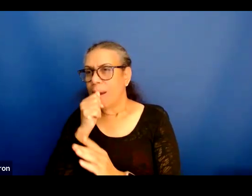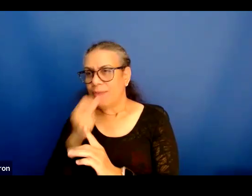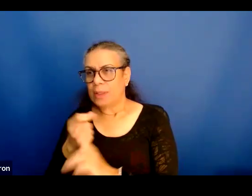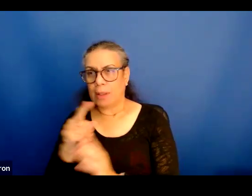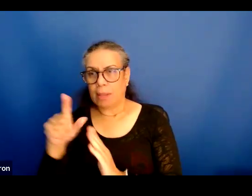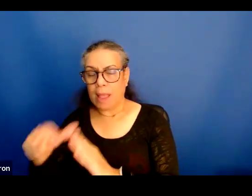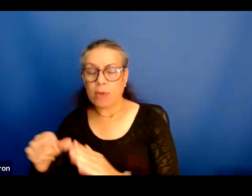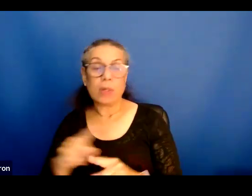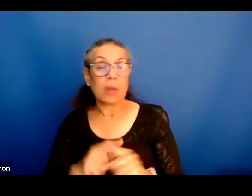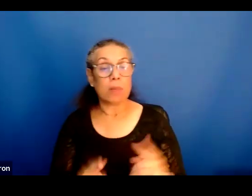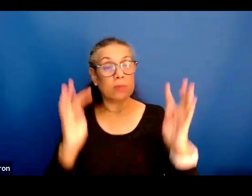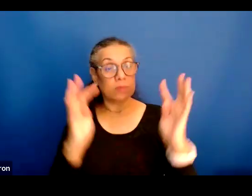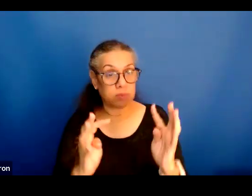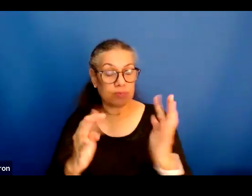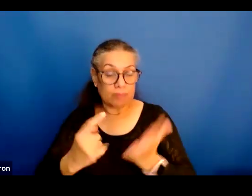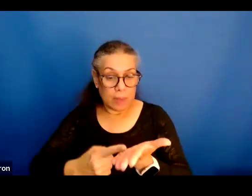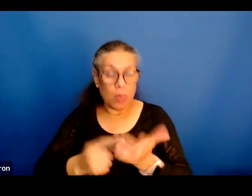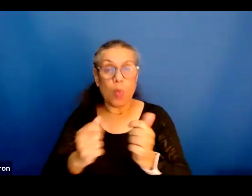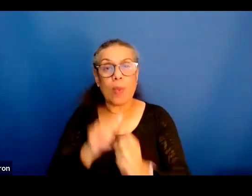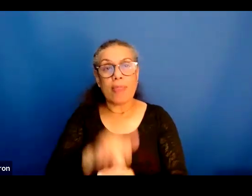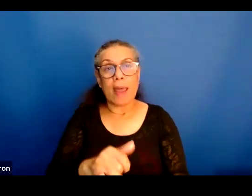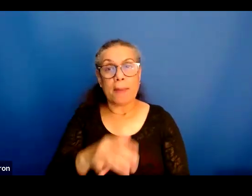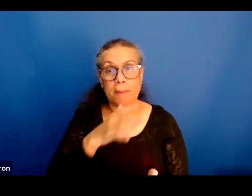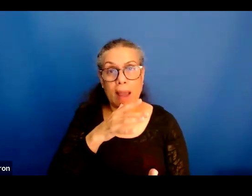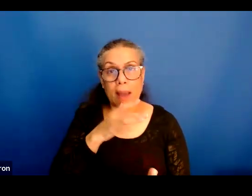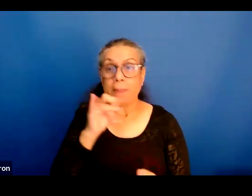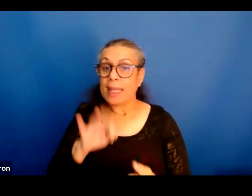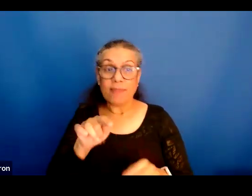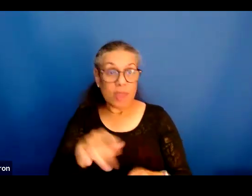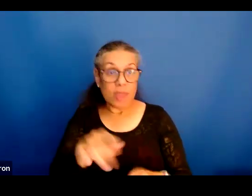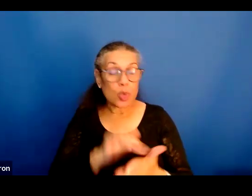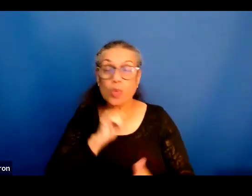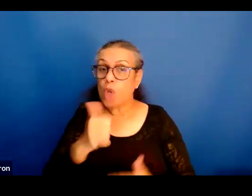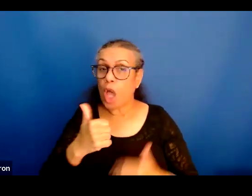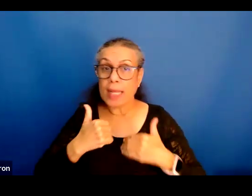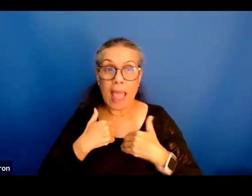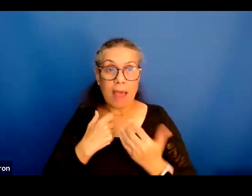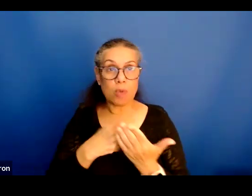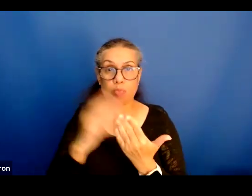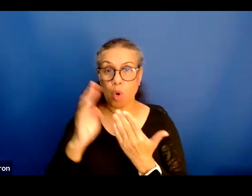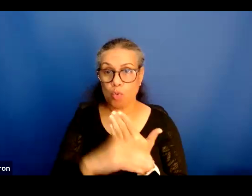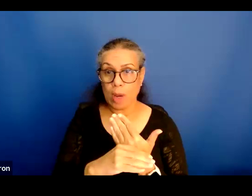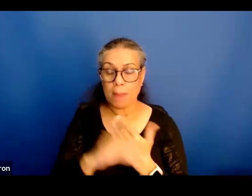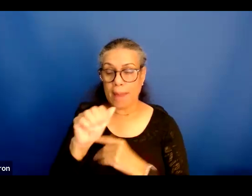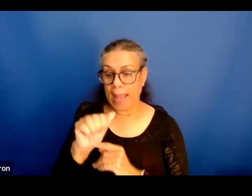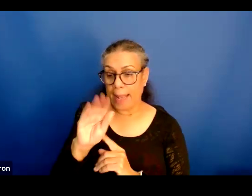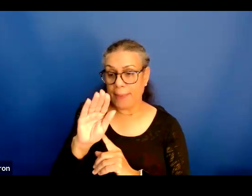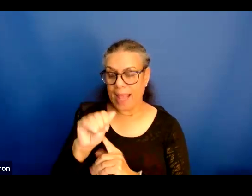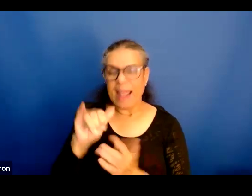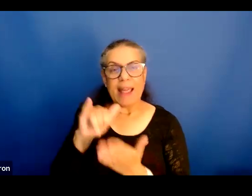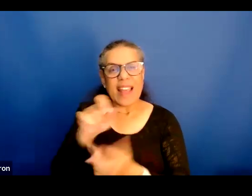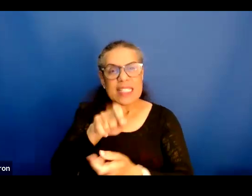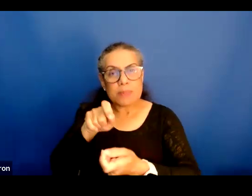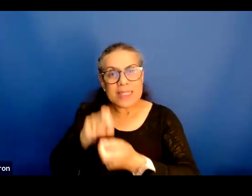information, and then work with that parent if in fact there's not a program at the school where the child is, because that is a specialized